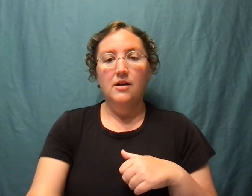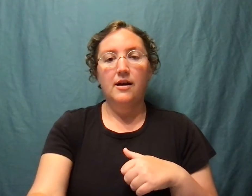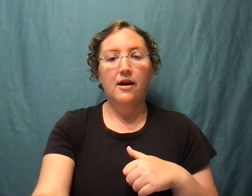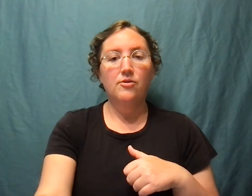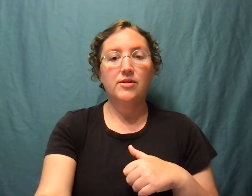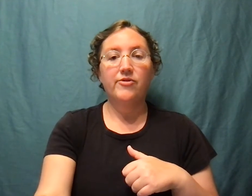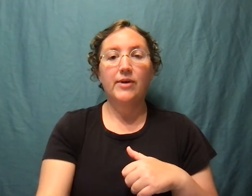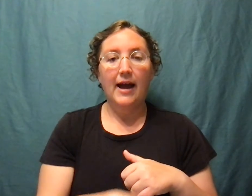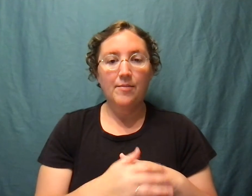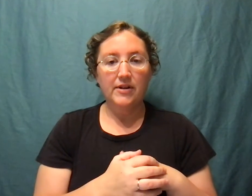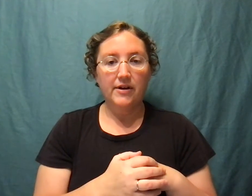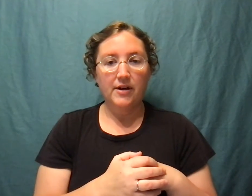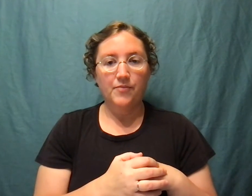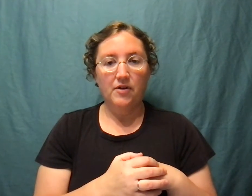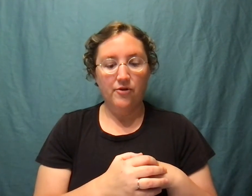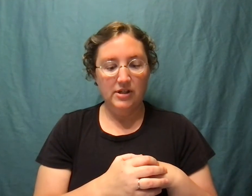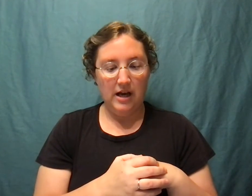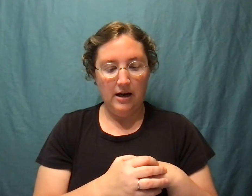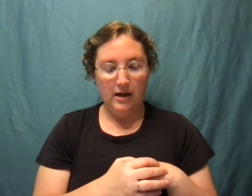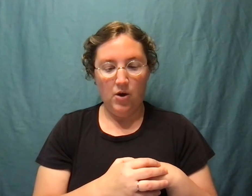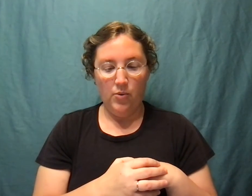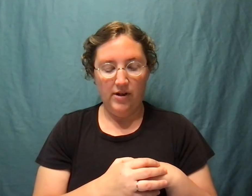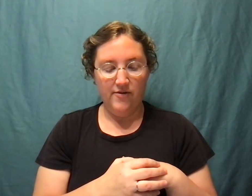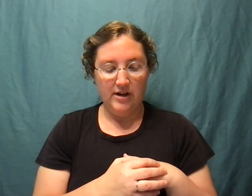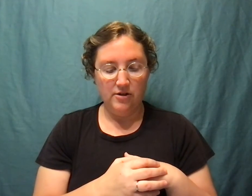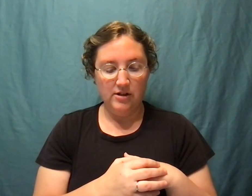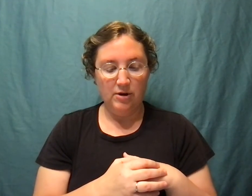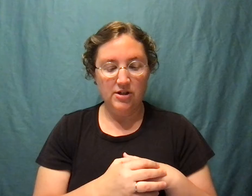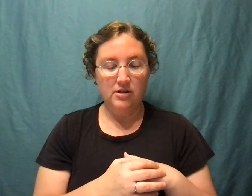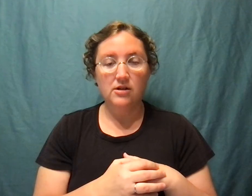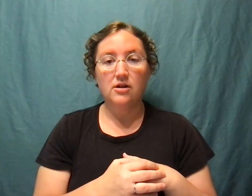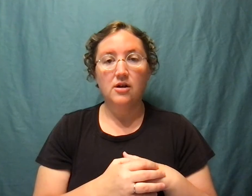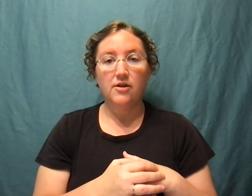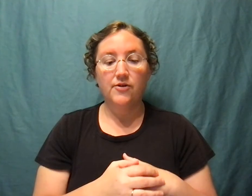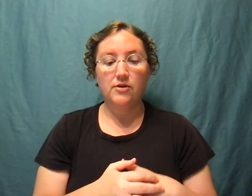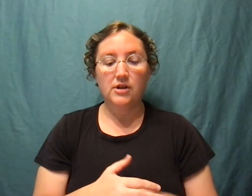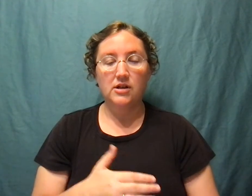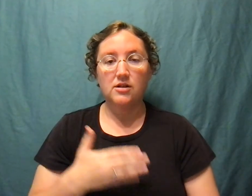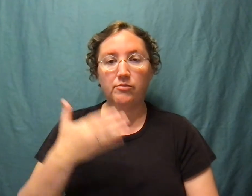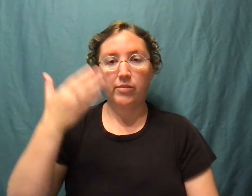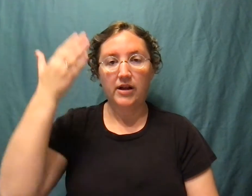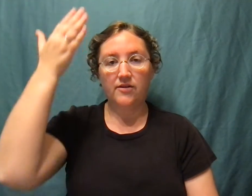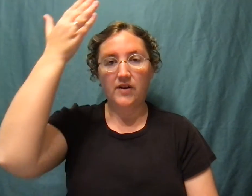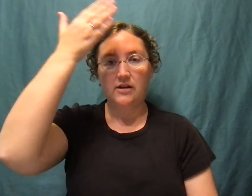Now, some vocabulary for signing with facial expressions. The first is blank face.